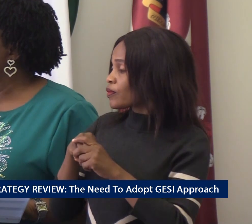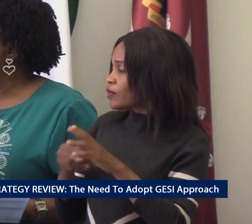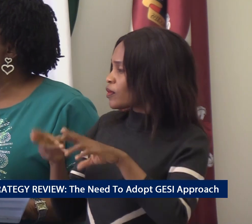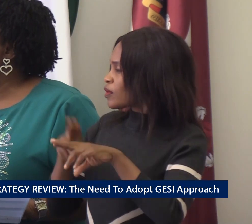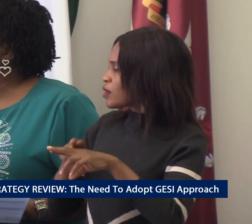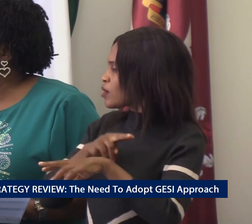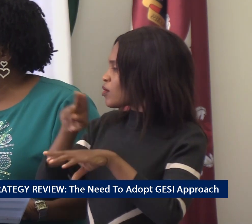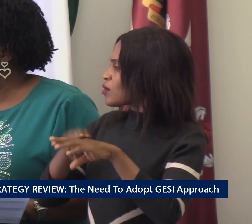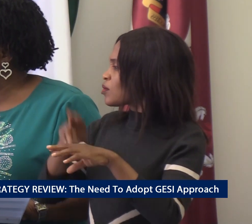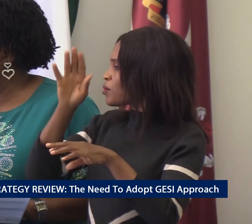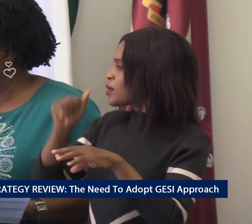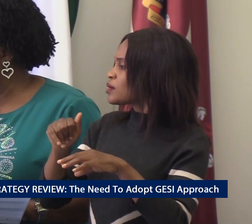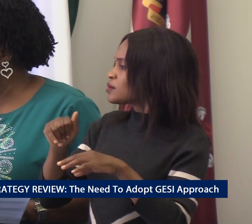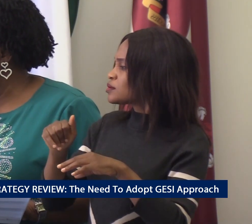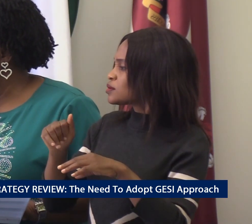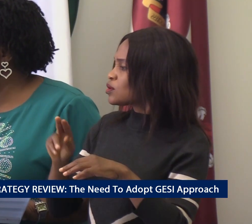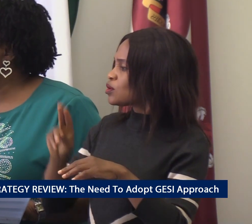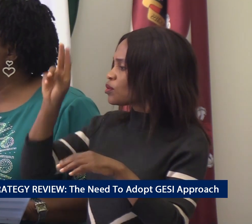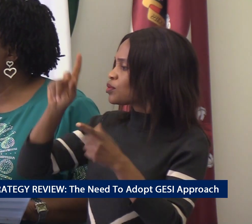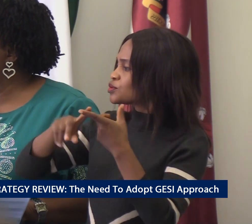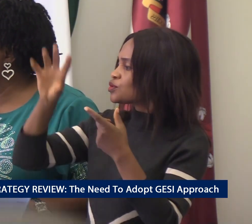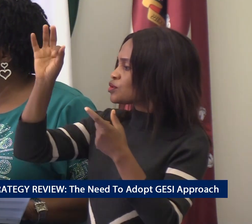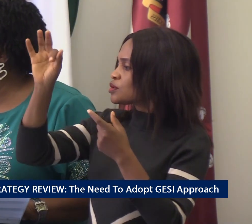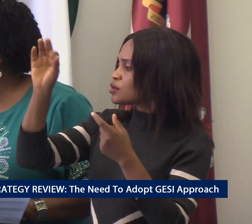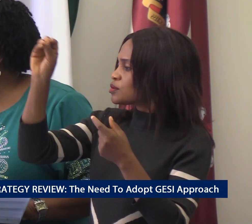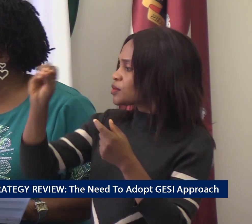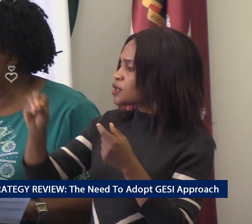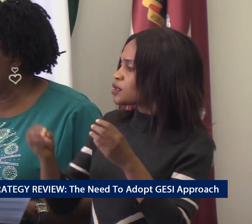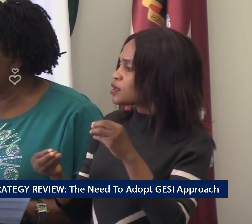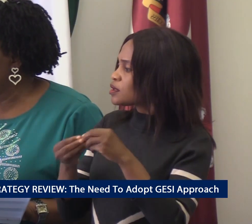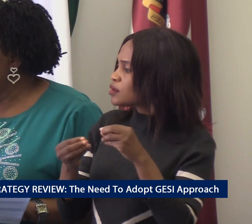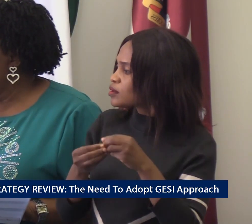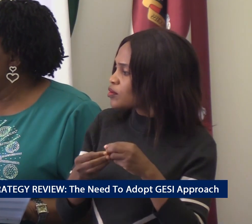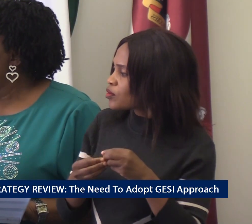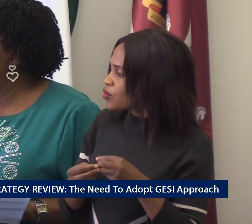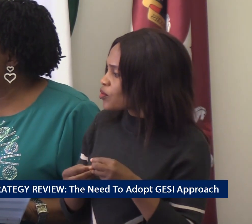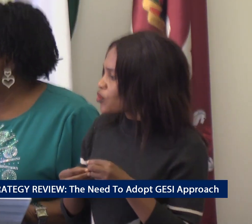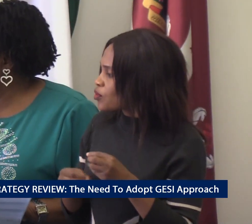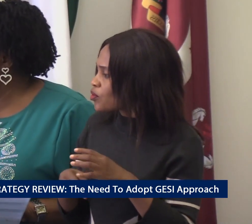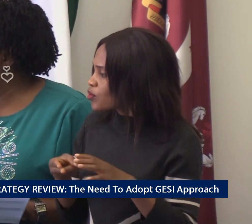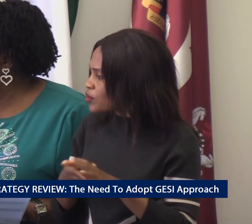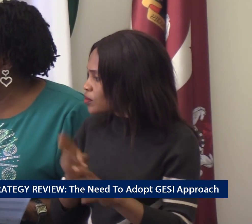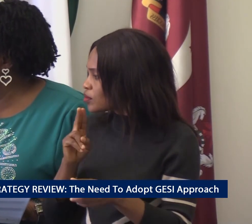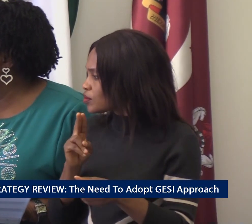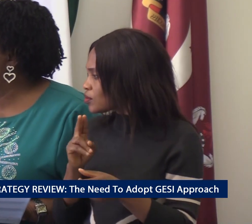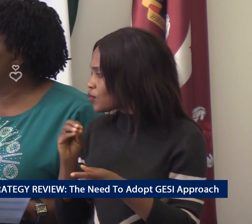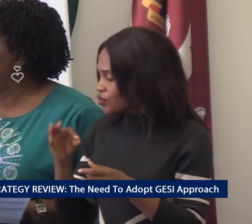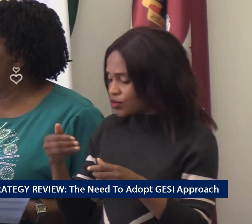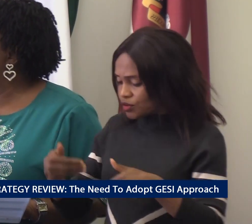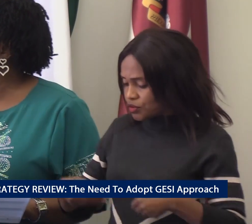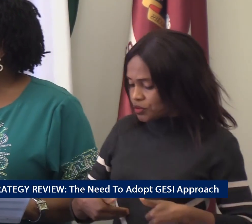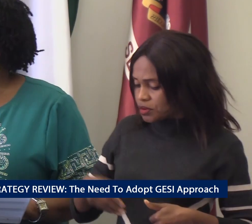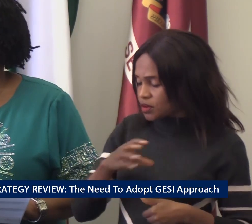GDP by up to 19%. Exclusion of youth from governance and workforce could cost the economy up